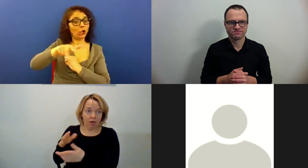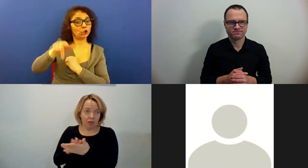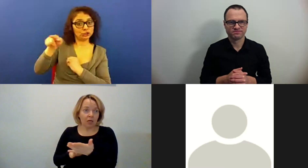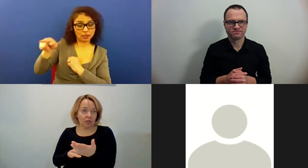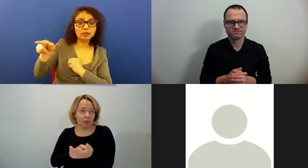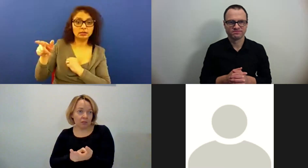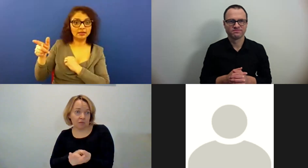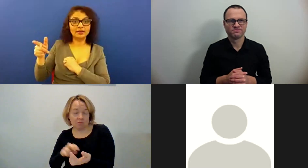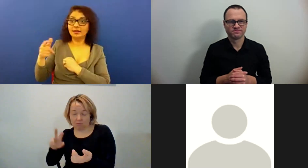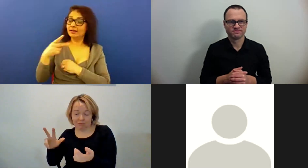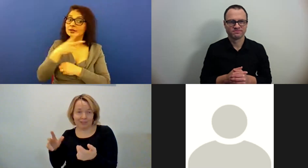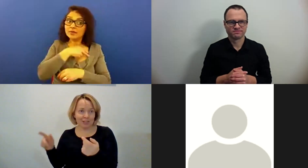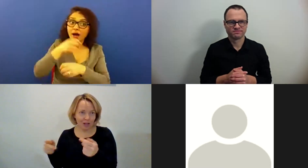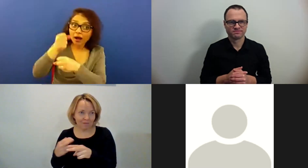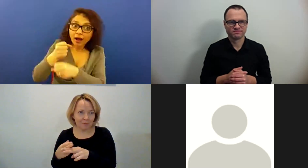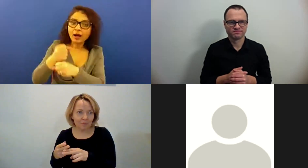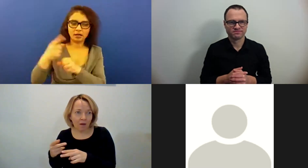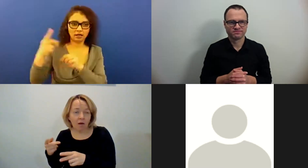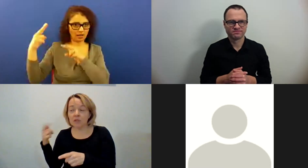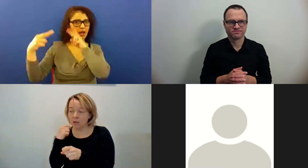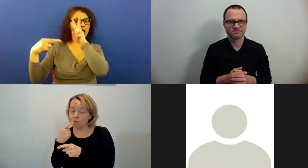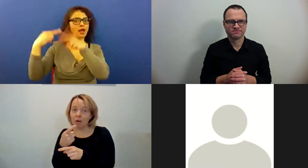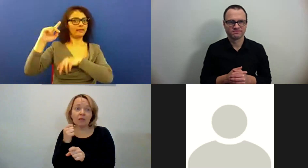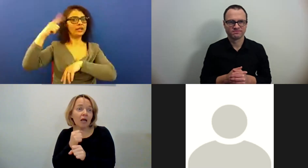One day he came to Kosovo,